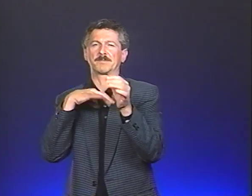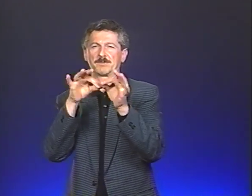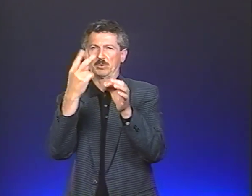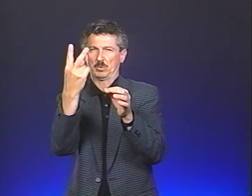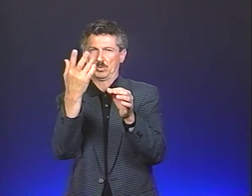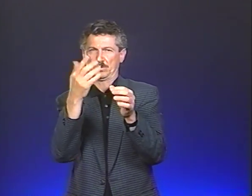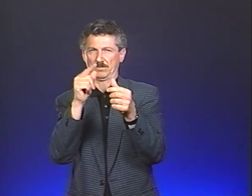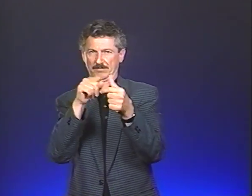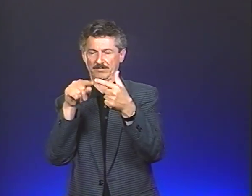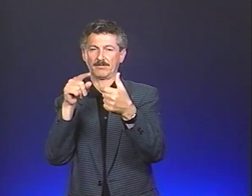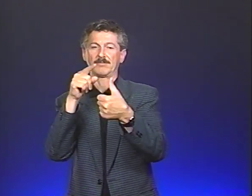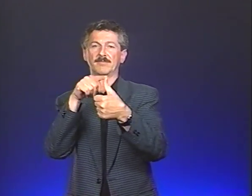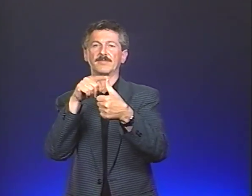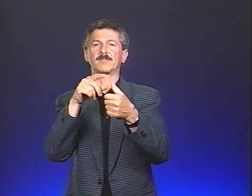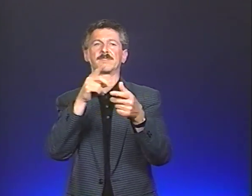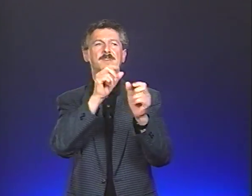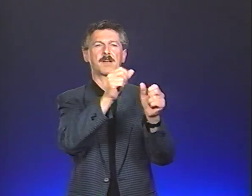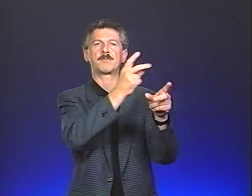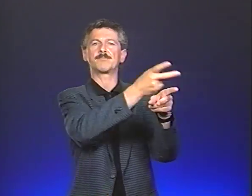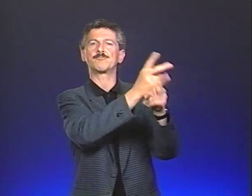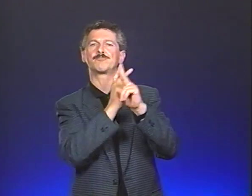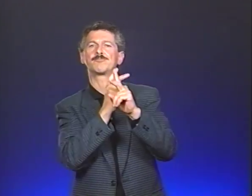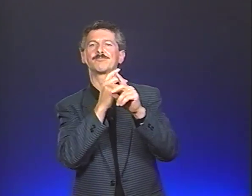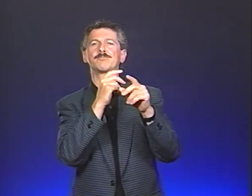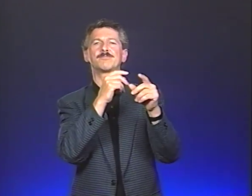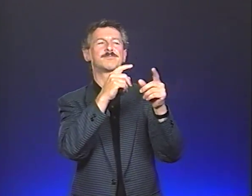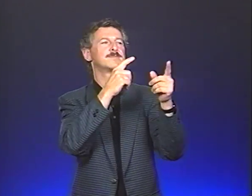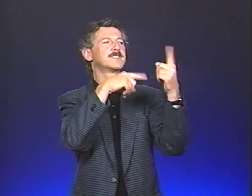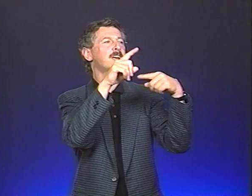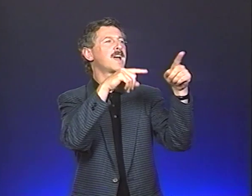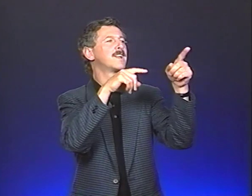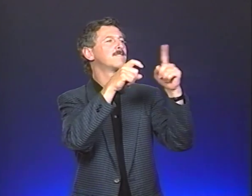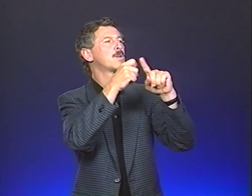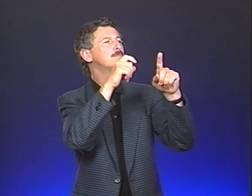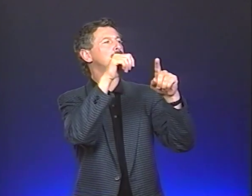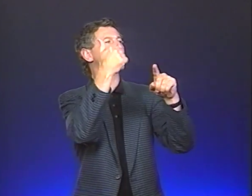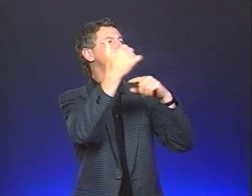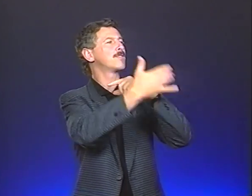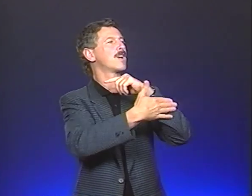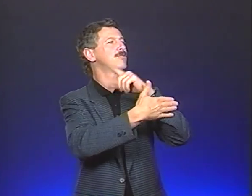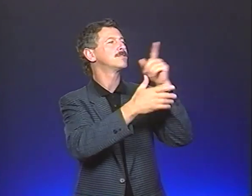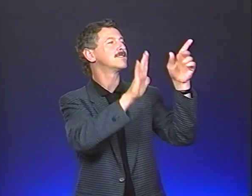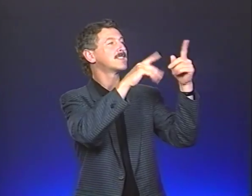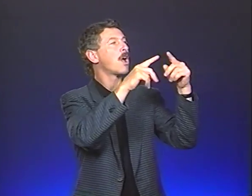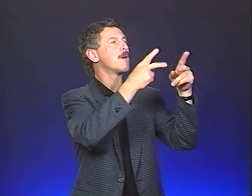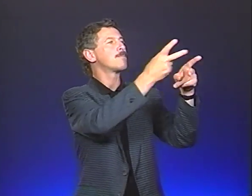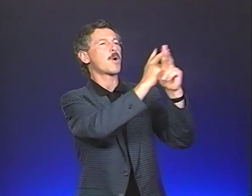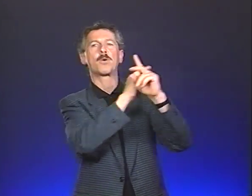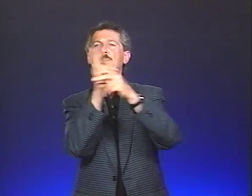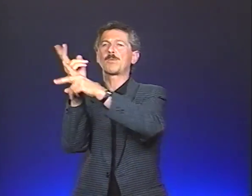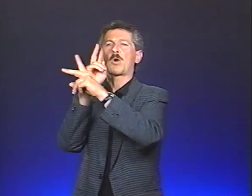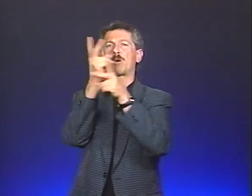others. As I've already mentioned, ASL borrows from other signed languages in order to increase its own